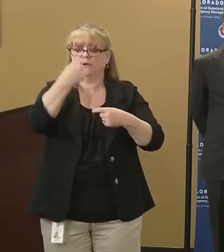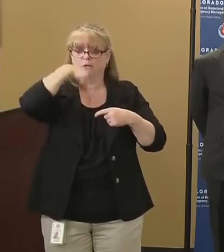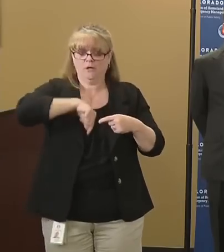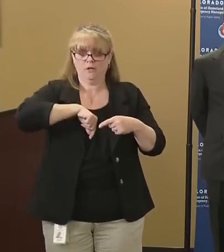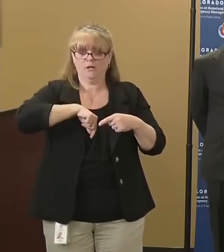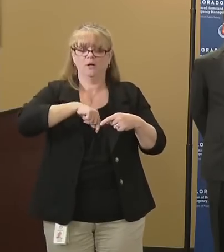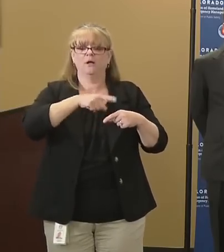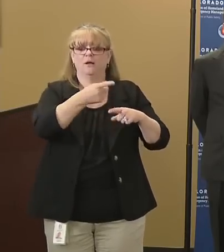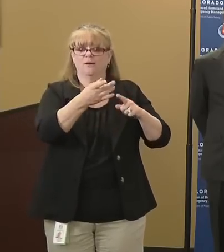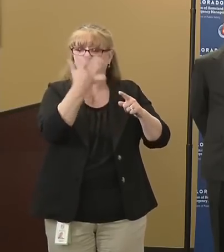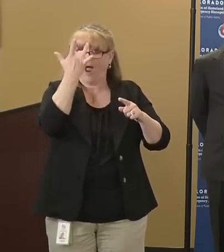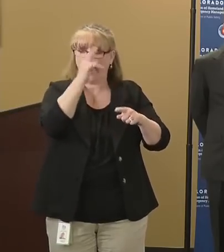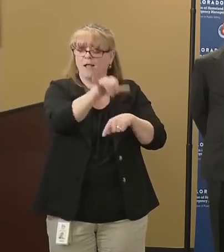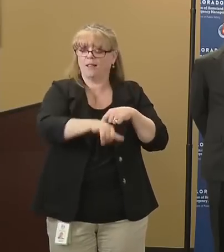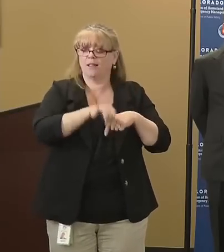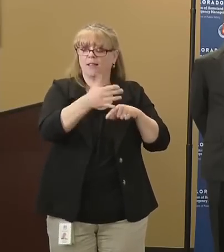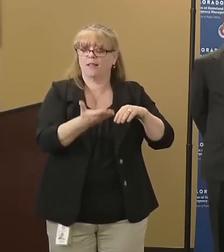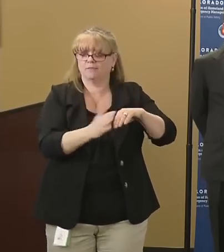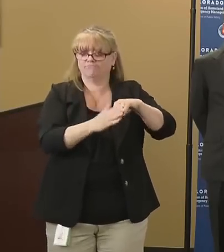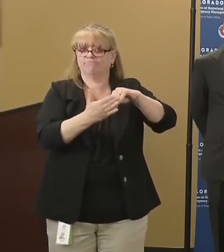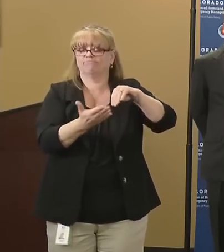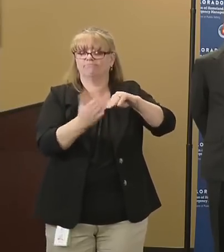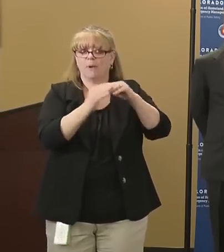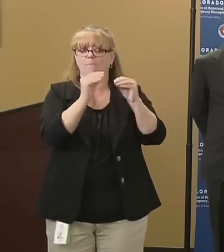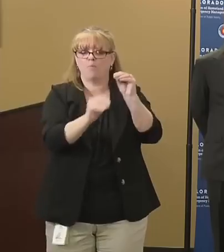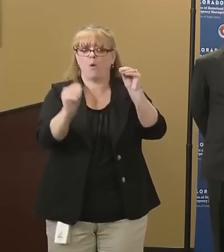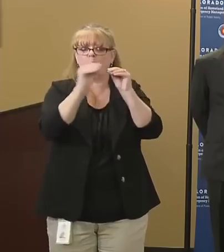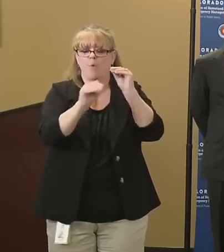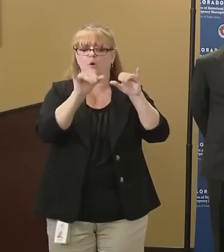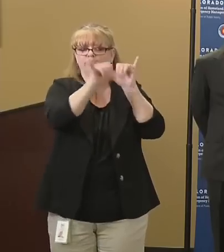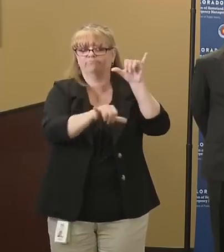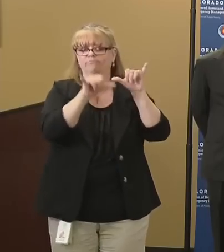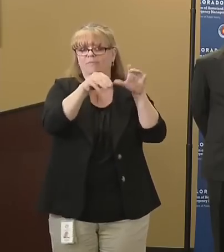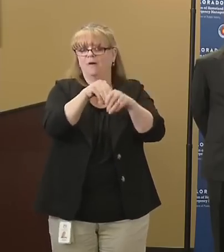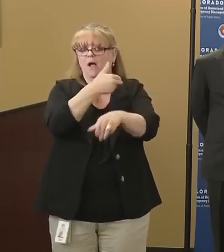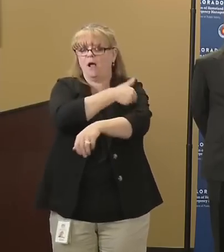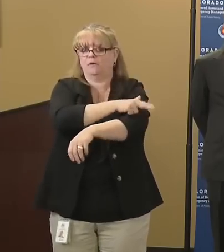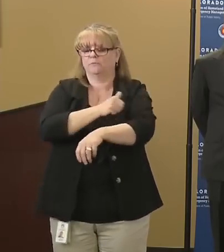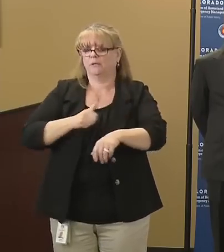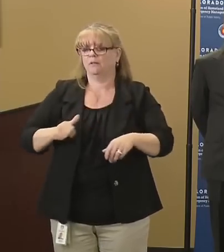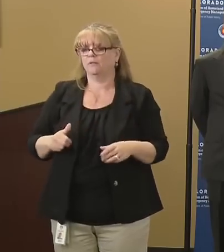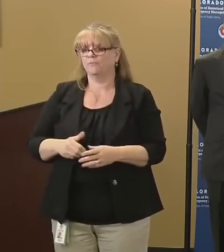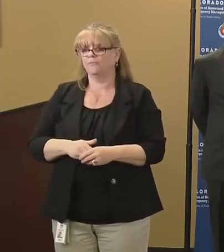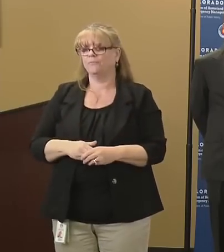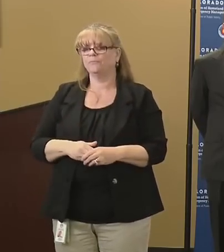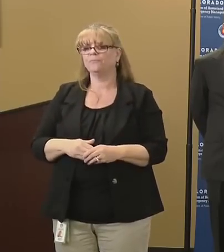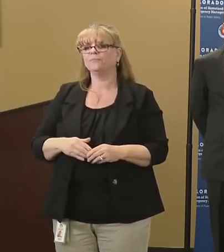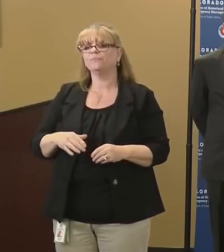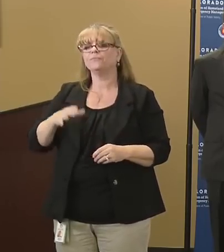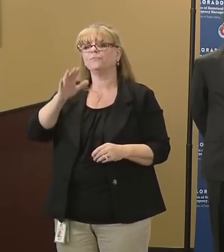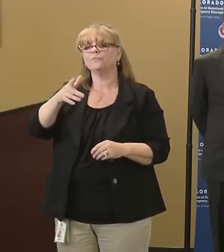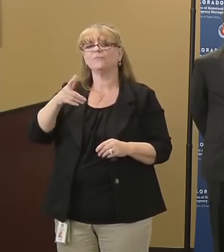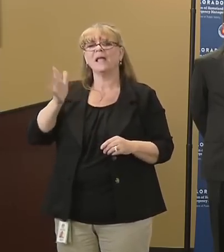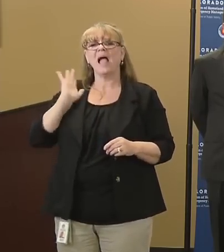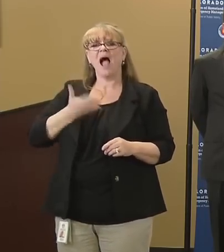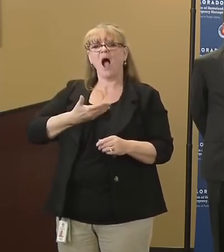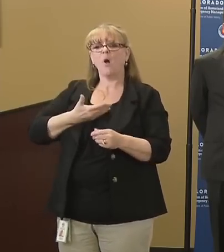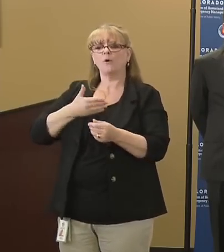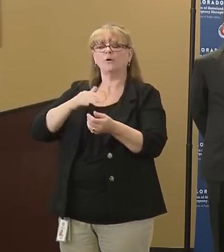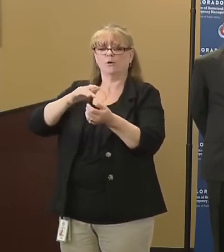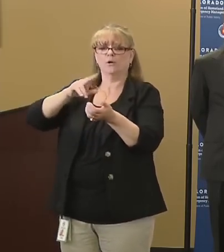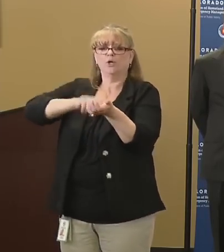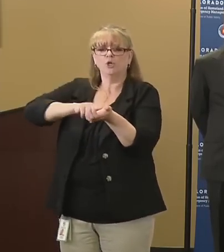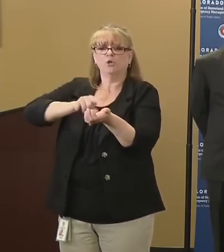state, our frontline providers are working in a difficult and scary environment and literally putting their lives on the line for